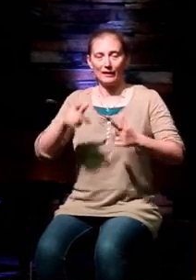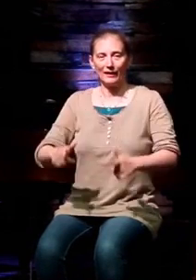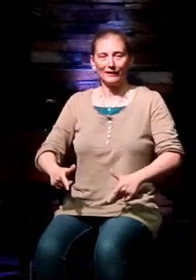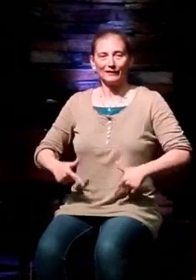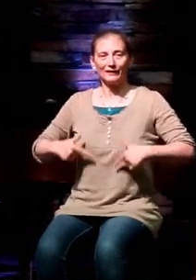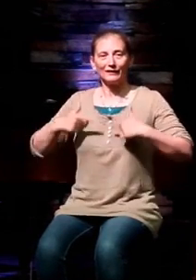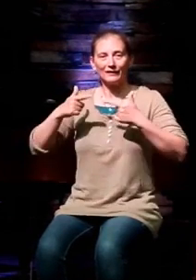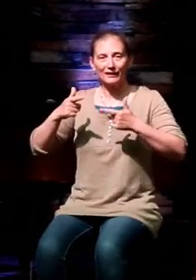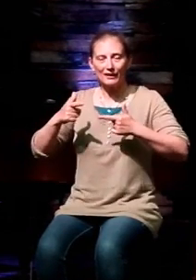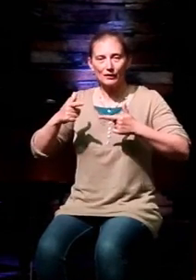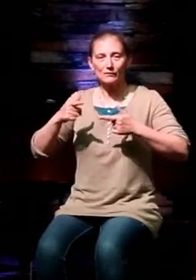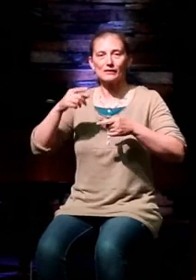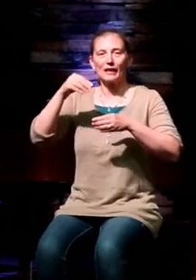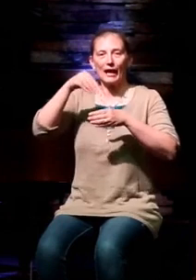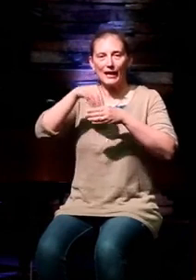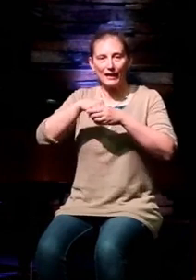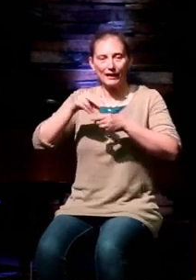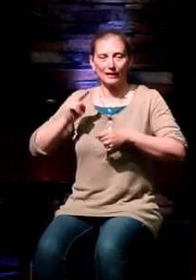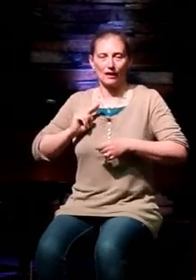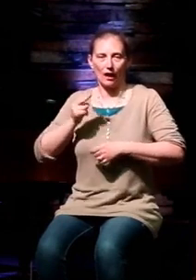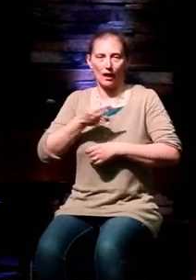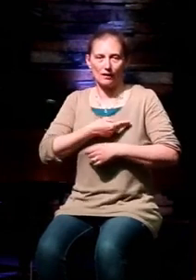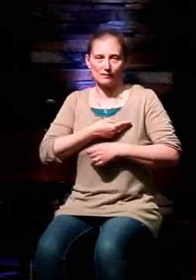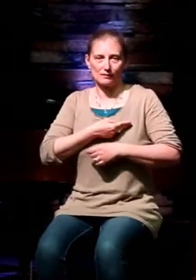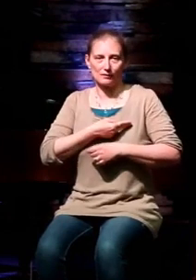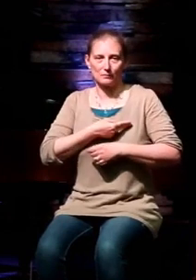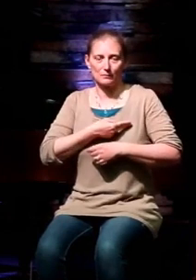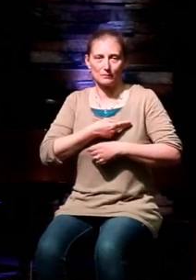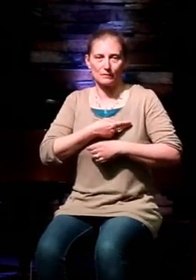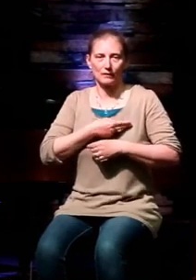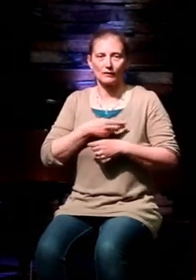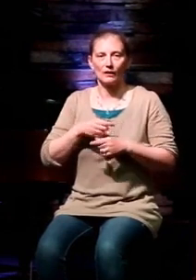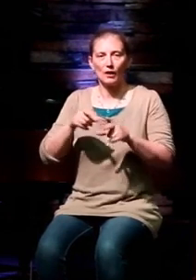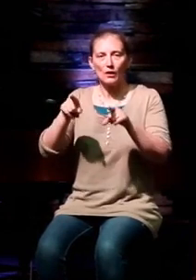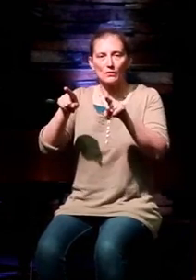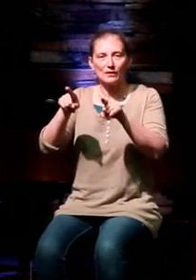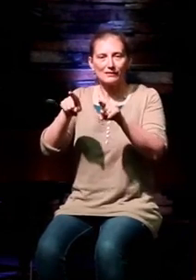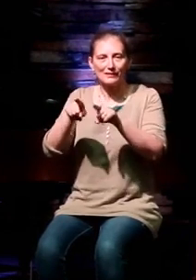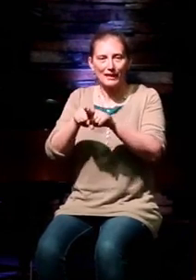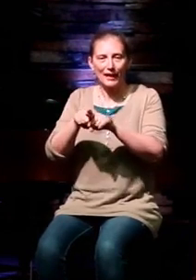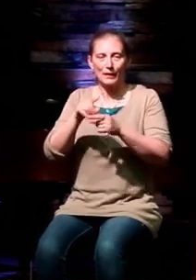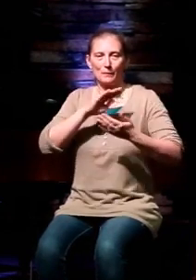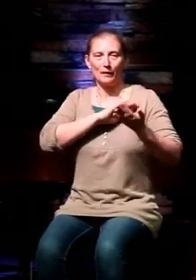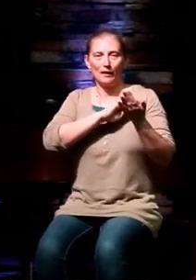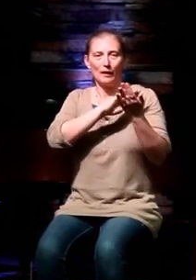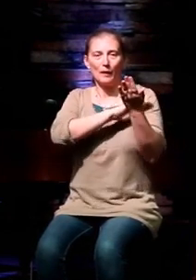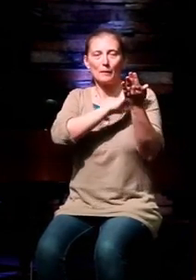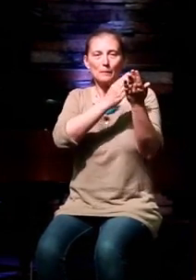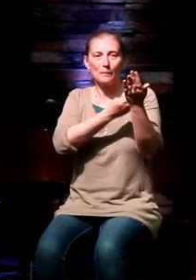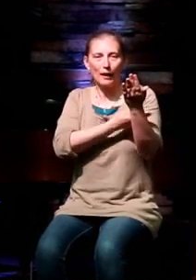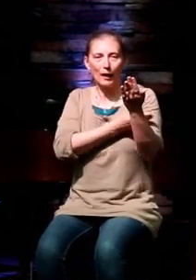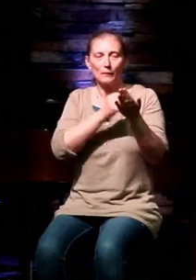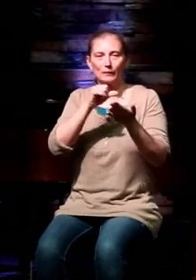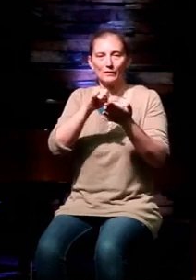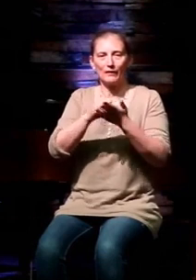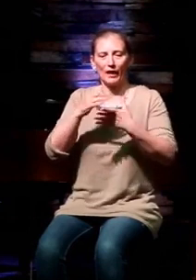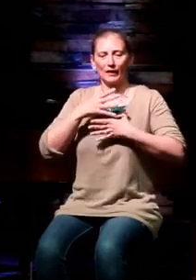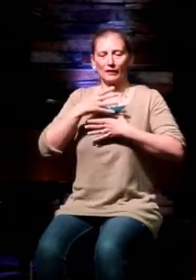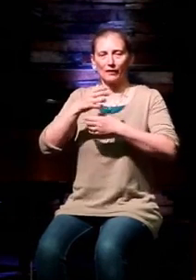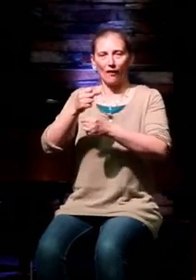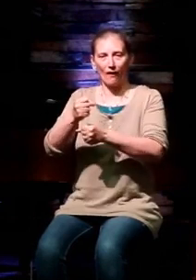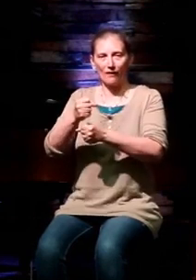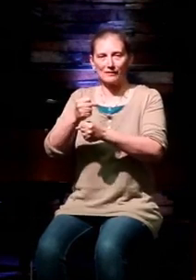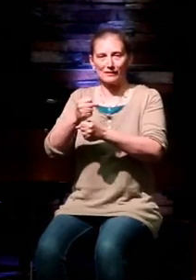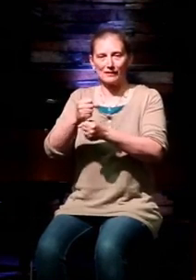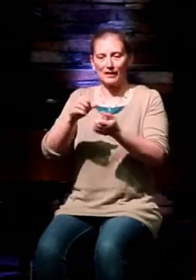and me as we put our trust in Christ. Think about it. The same power that caused a dead man to be raised to life